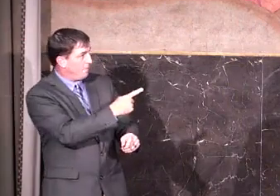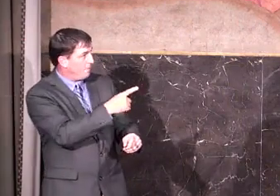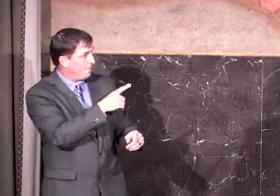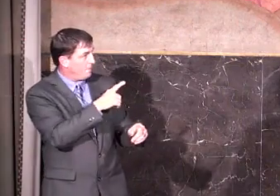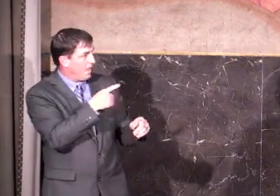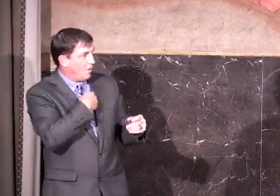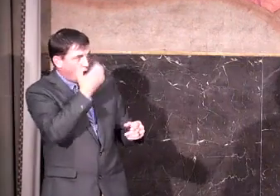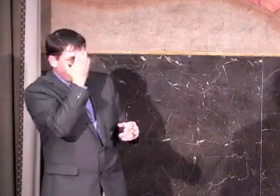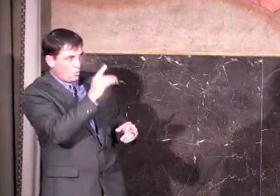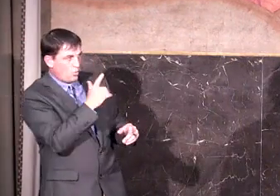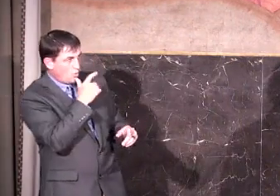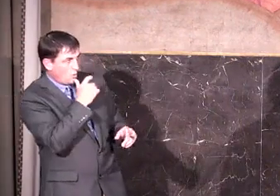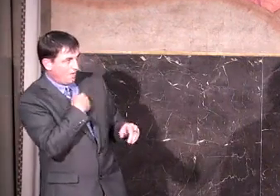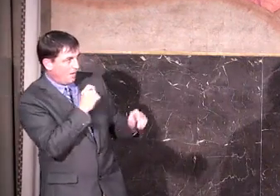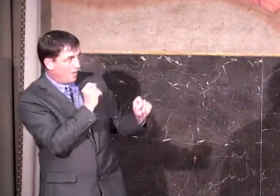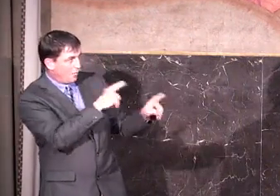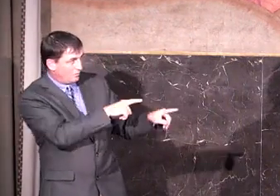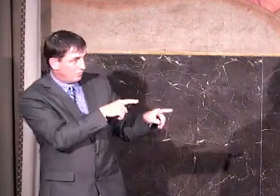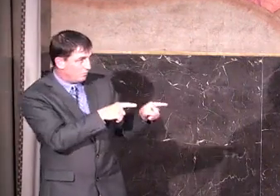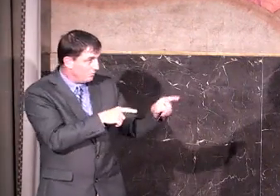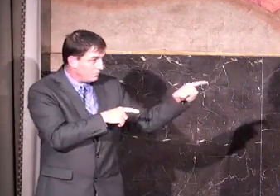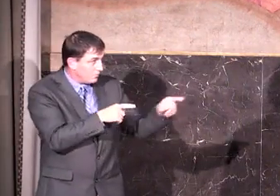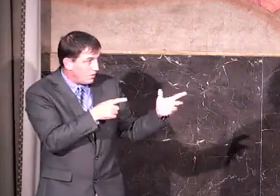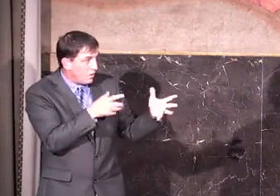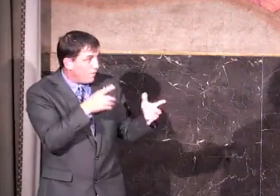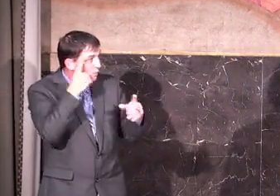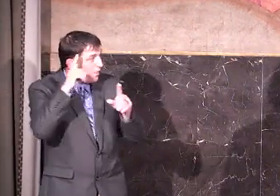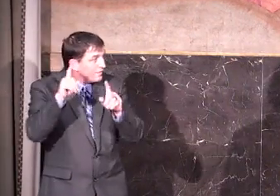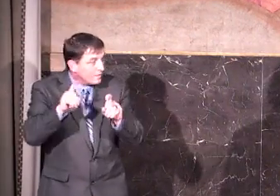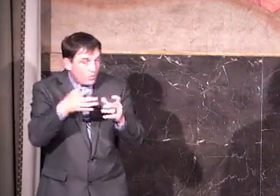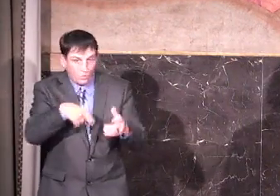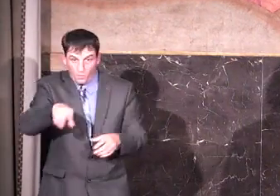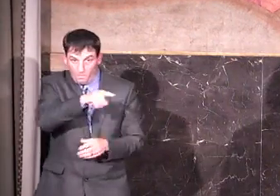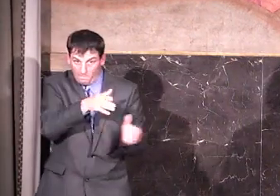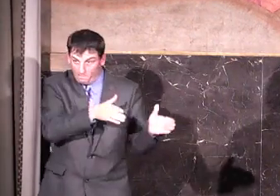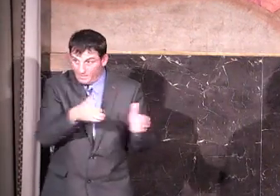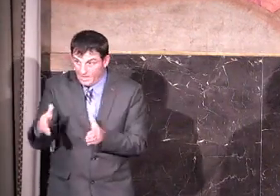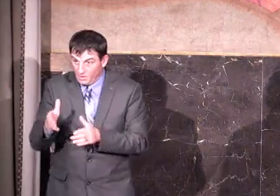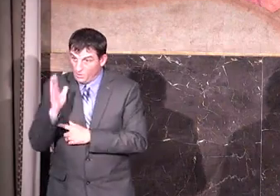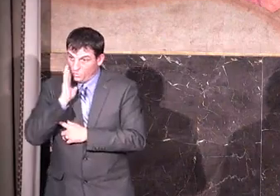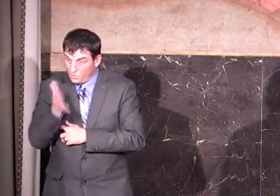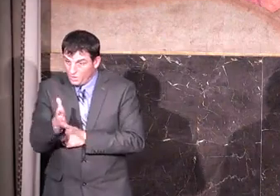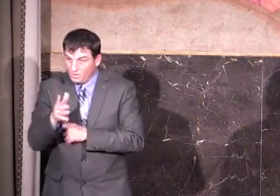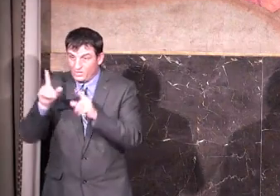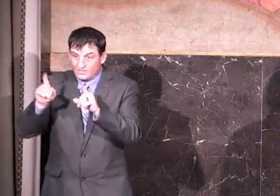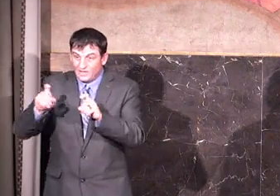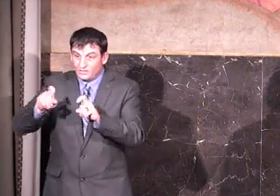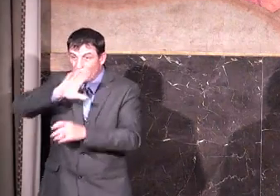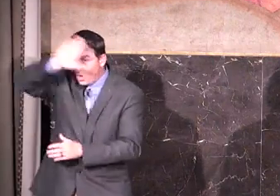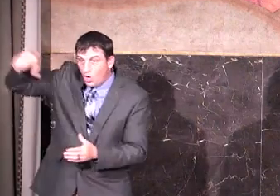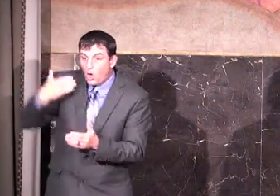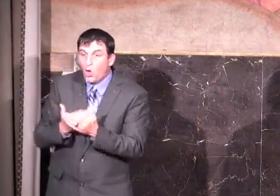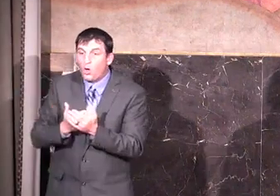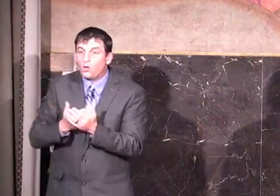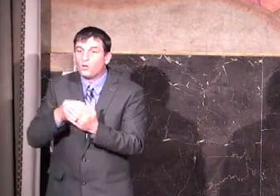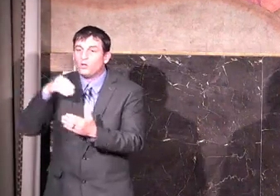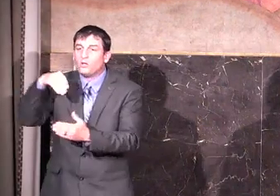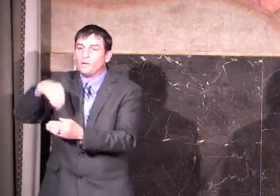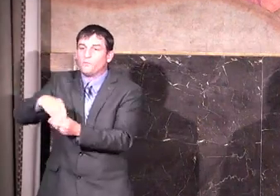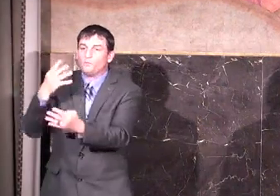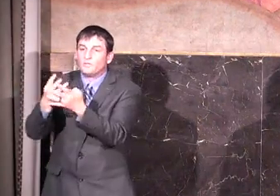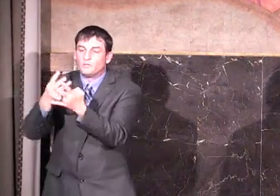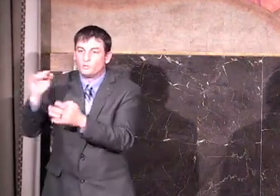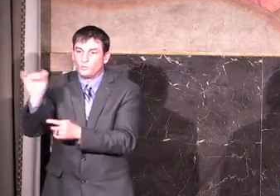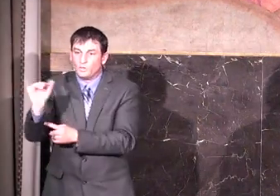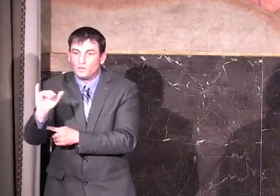you this should be for, are you all going to be also doing the testing of all the inmates in prisons as well? I mean, you were